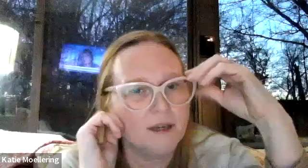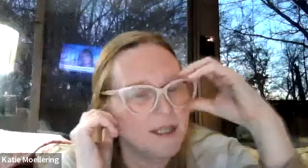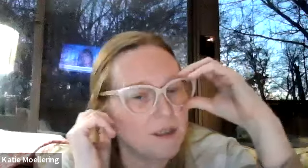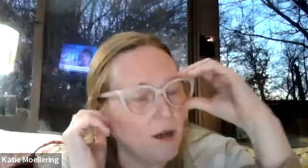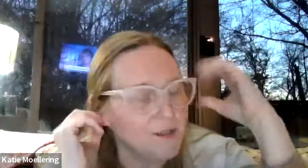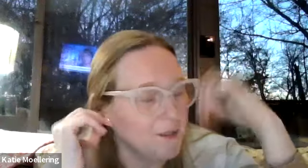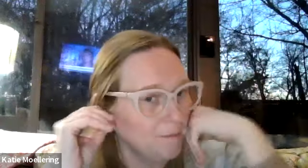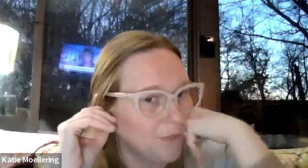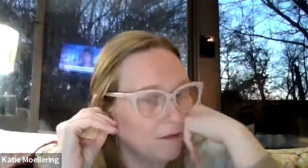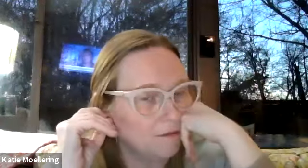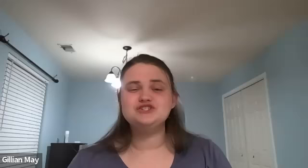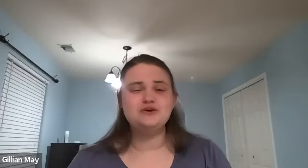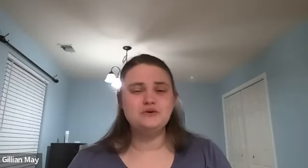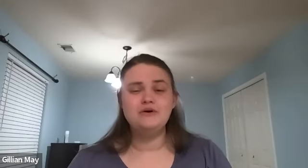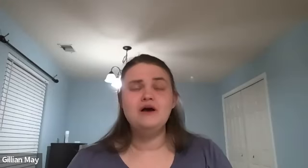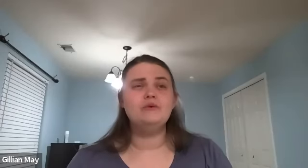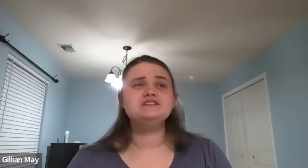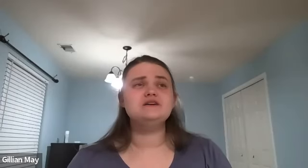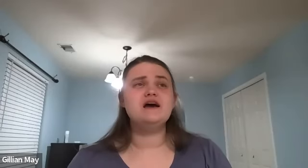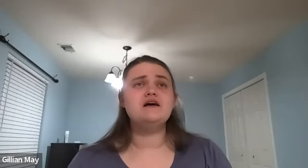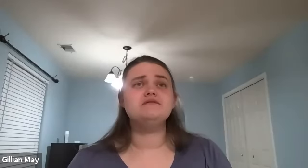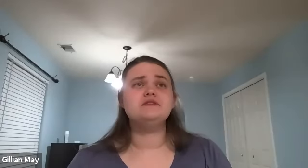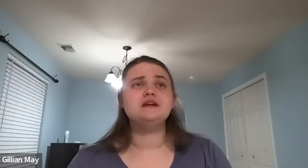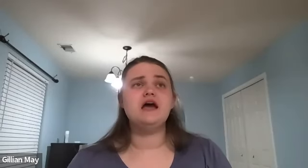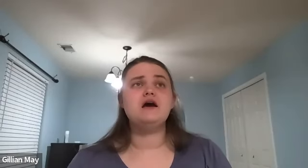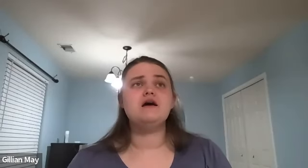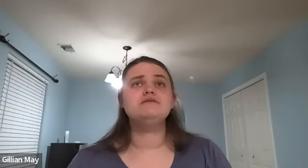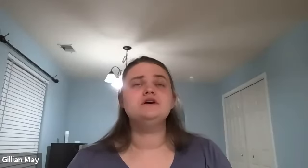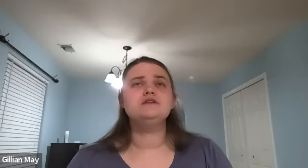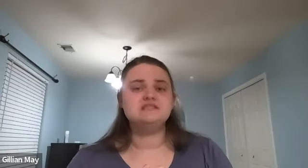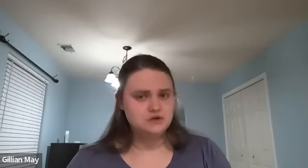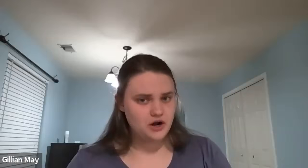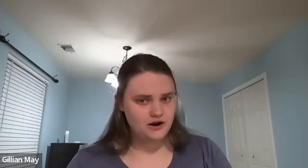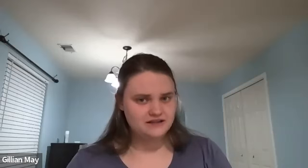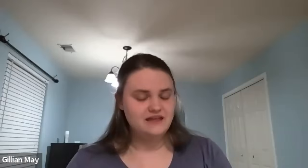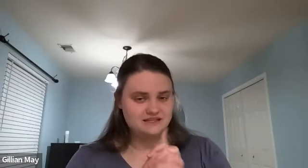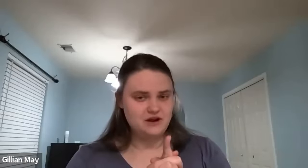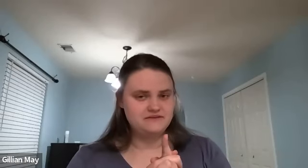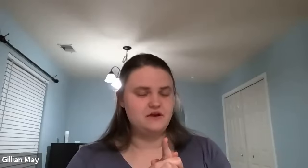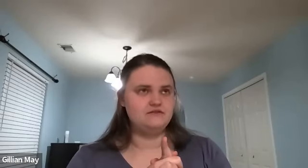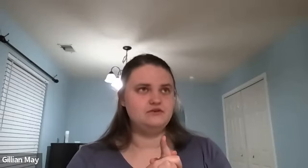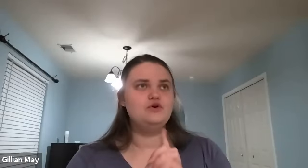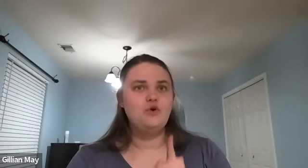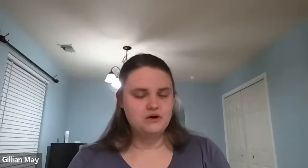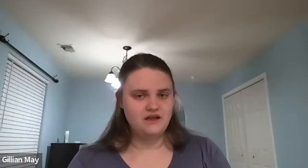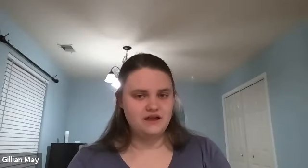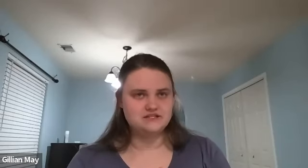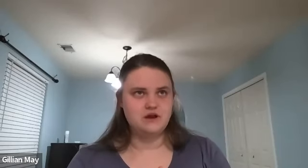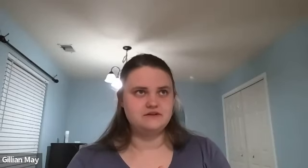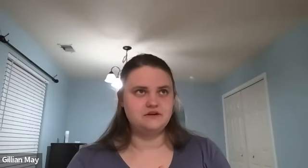that's awesome. They are so cool. We also they have The Secret Garden that has a graphic novel. Coraline has a graphic